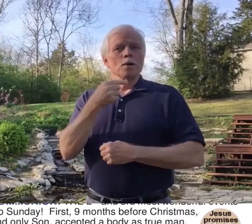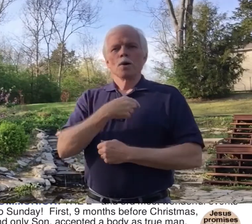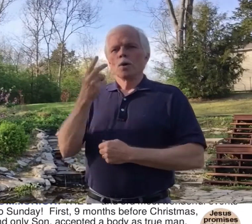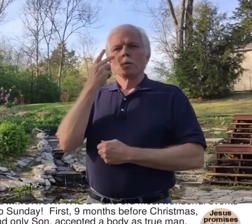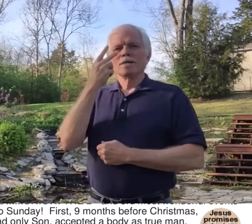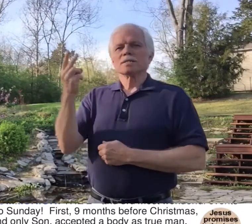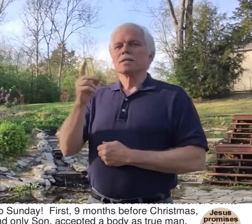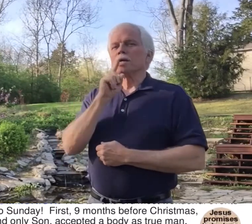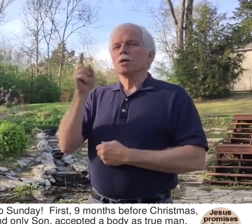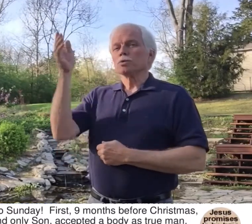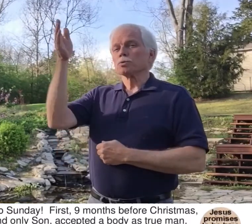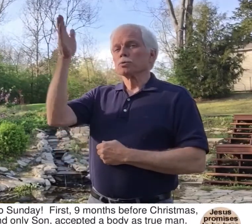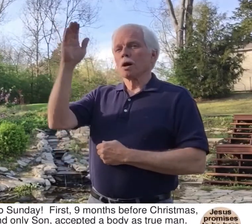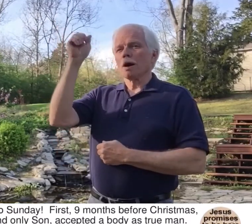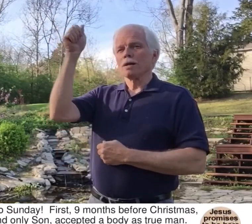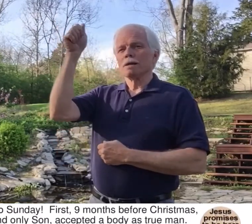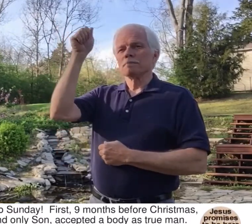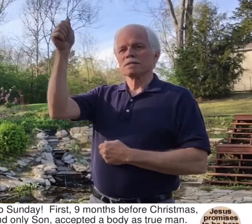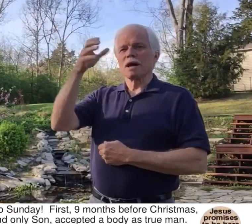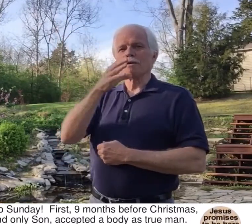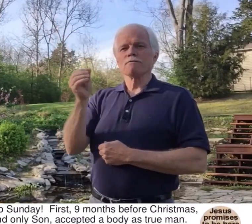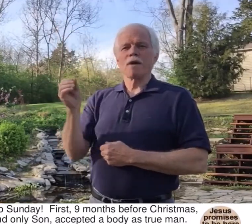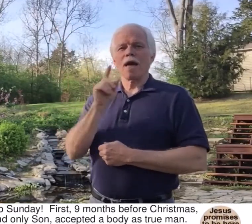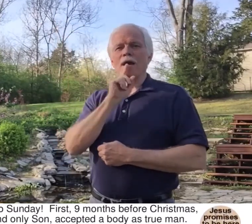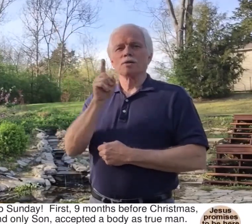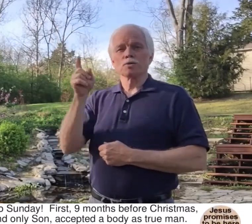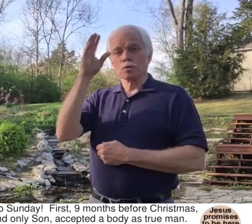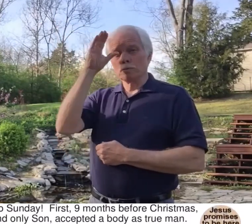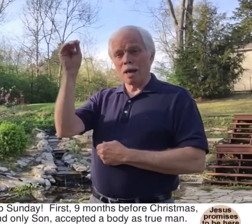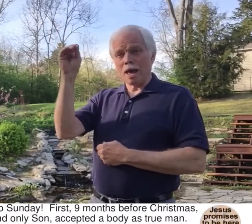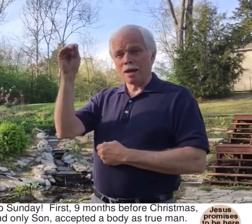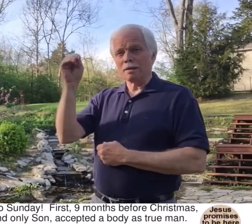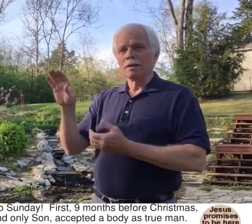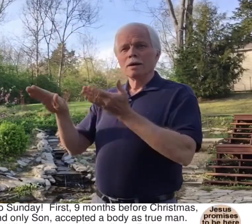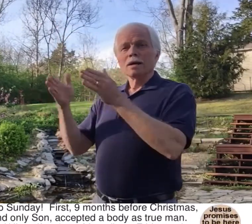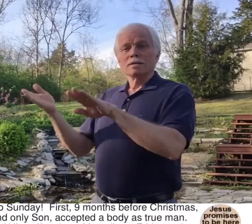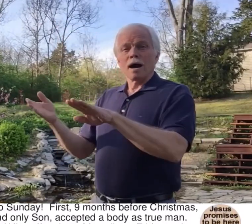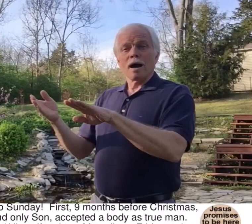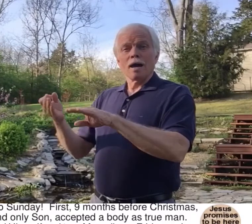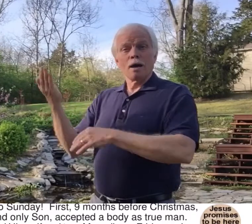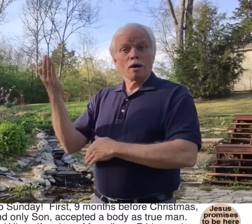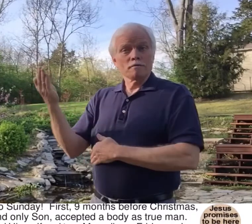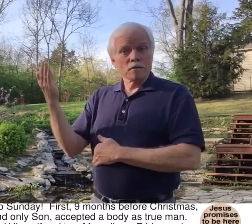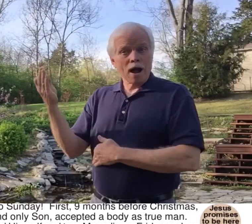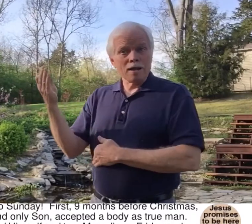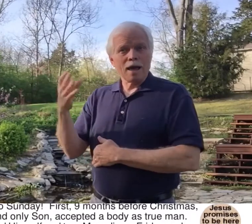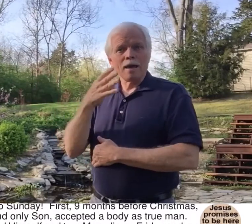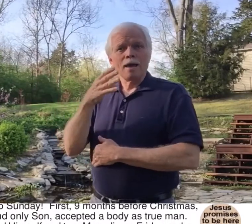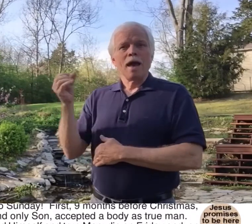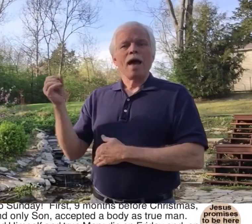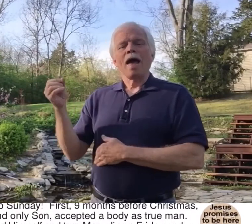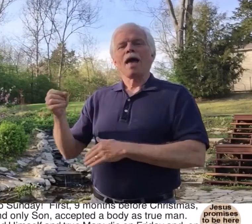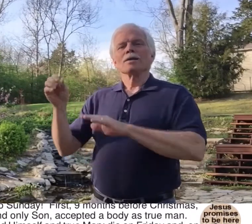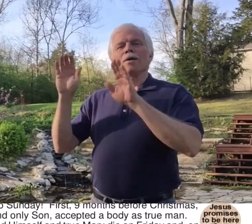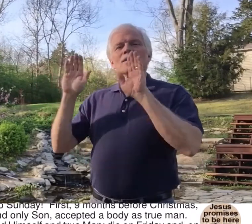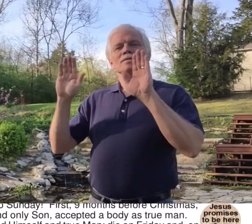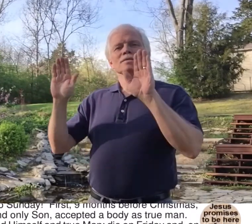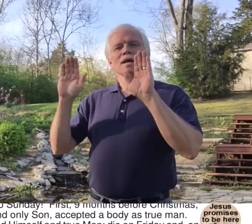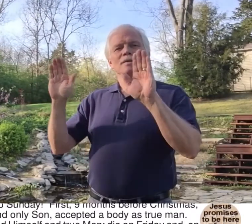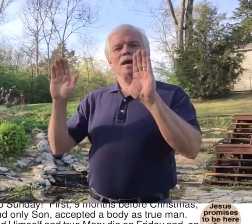we see true God himself and true man die on Friday, and on Sunday,